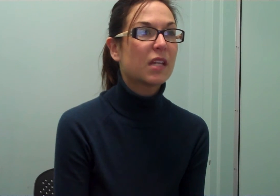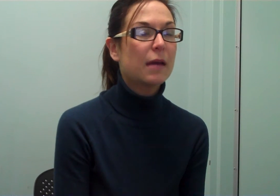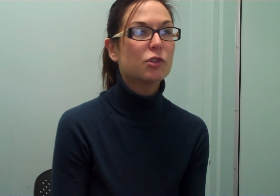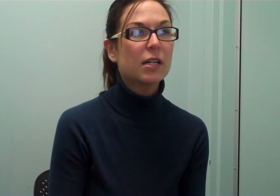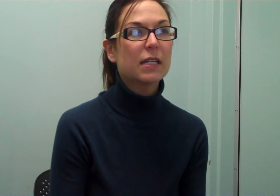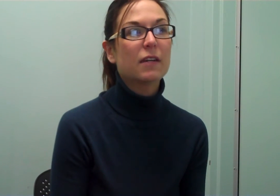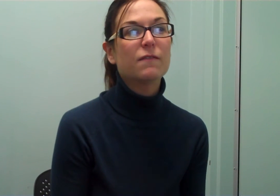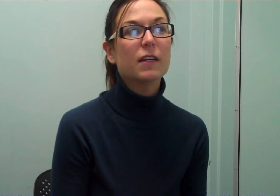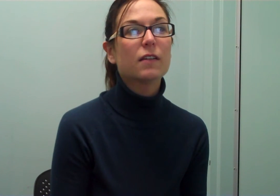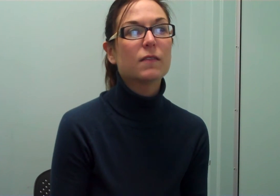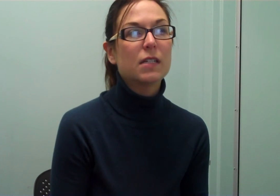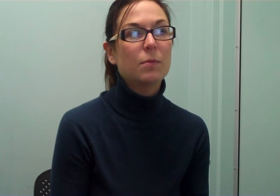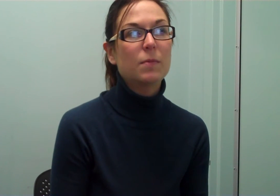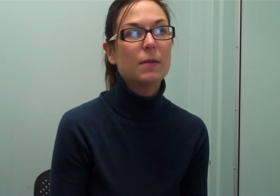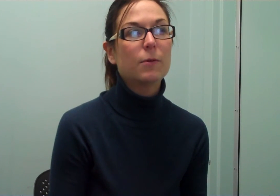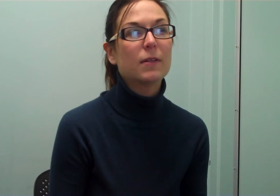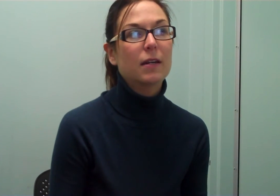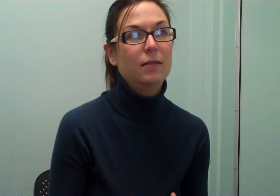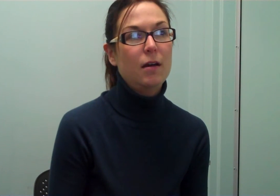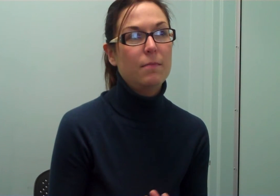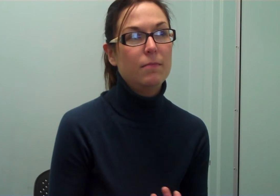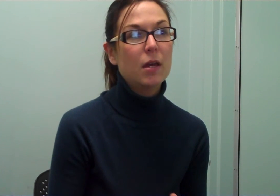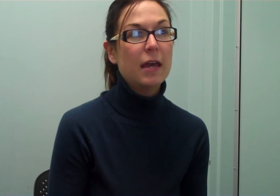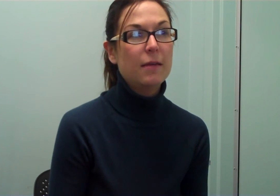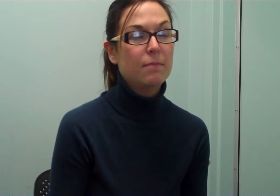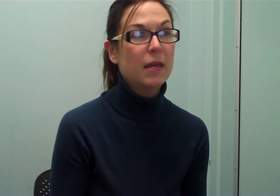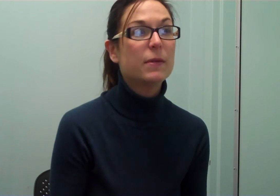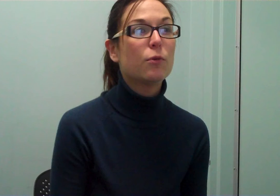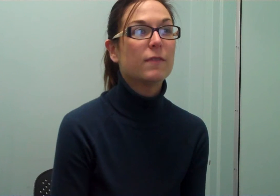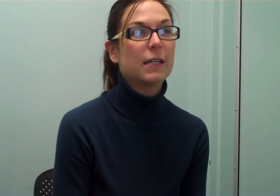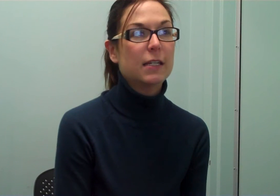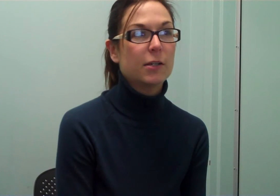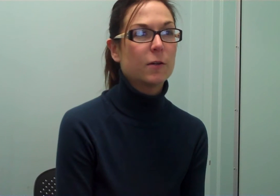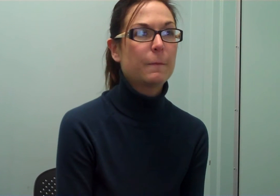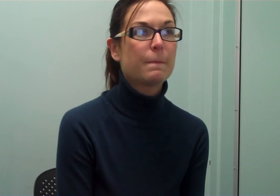I'm trying to get a feel of the type of people that may be moving in here.